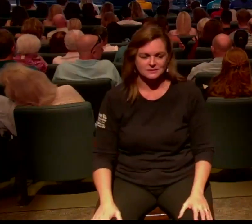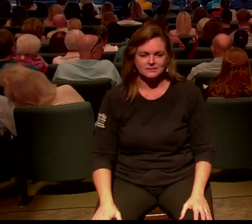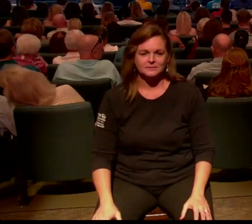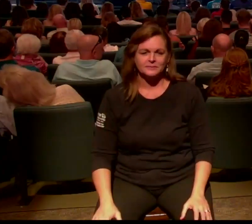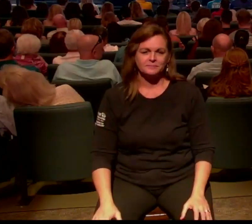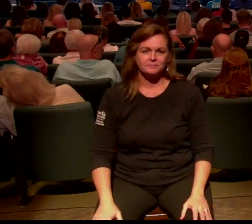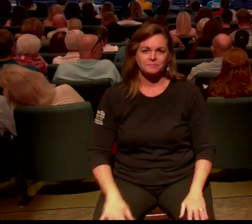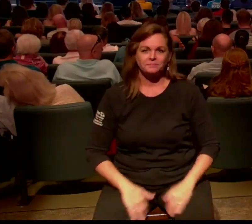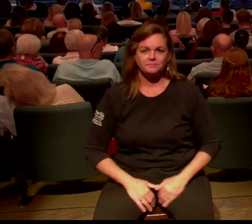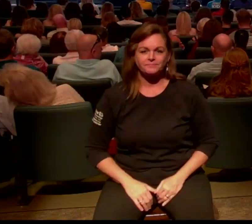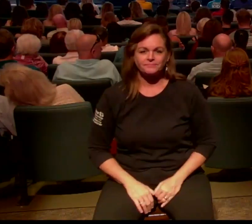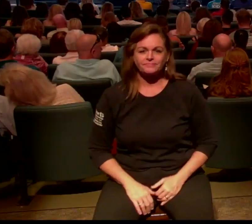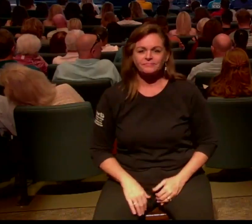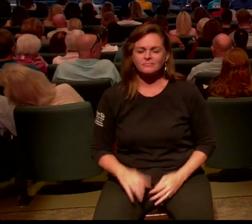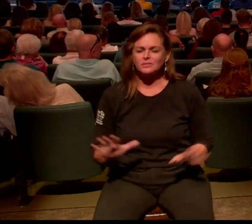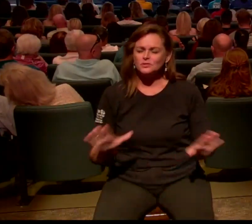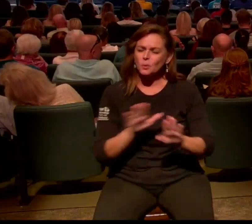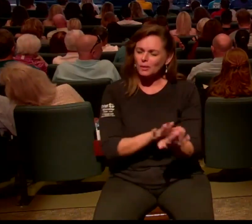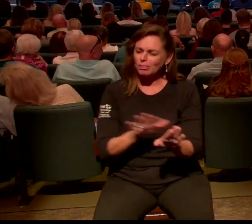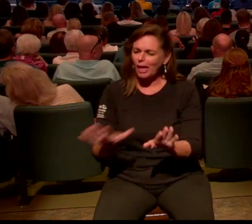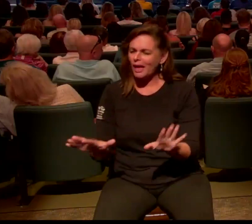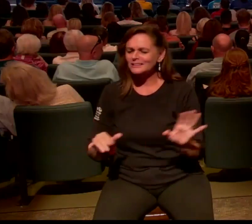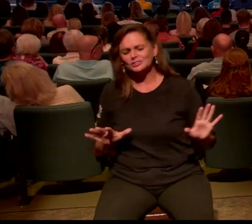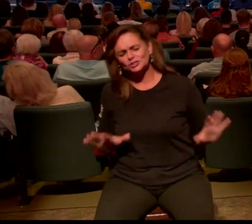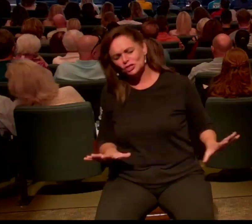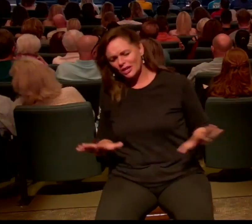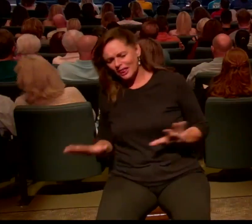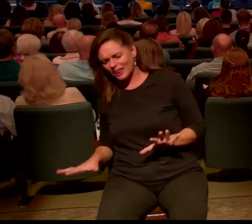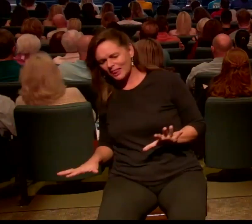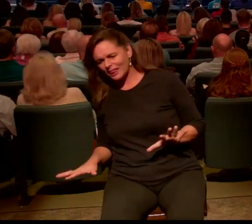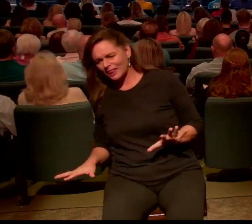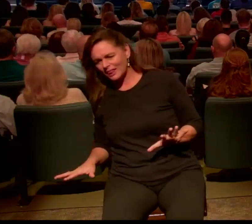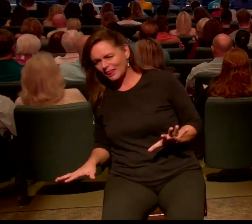Just relax, take a pill.